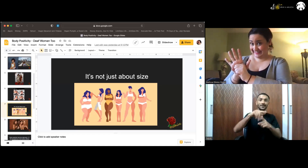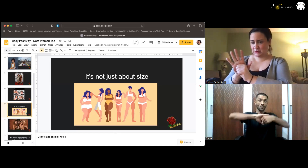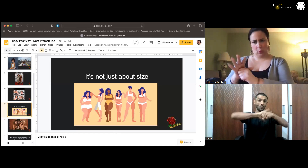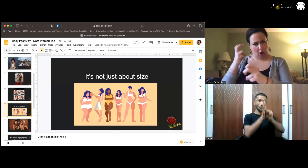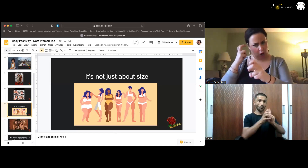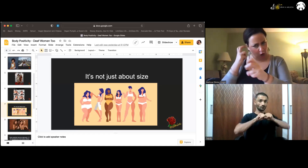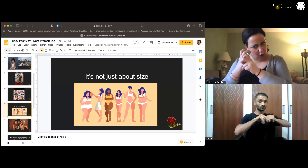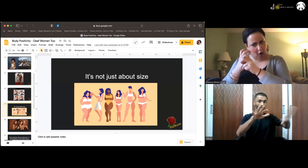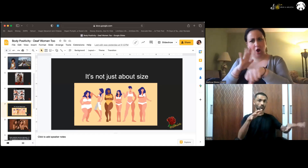felt